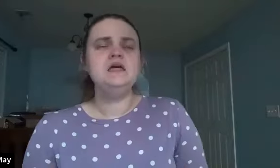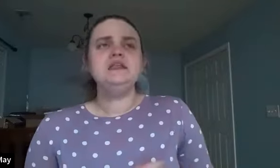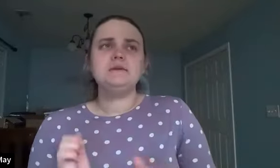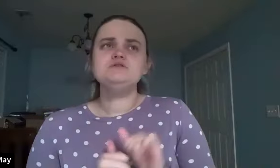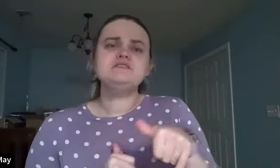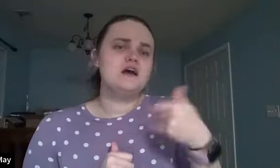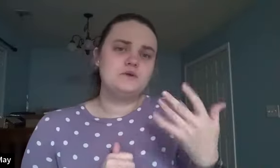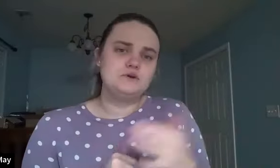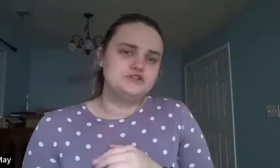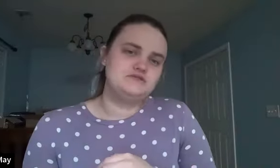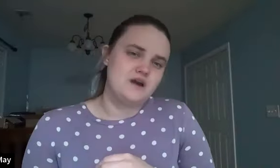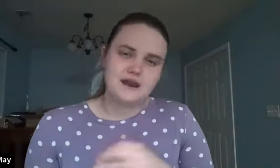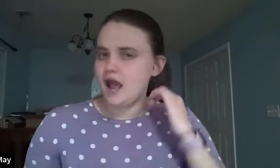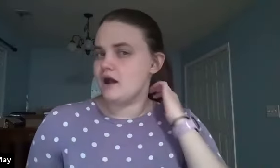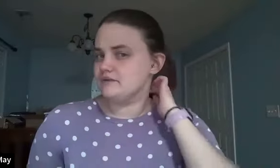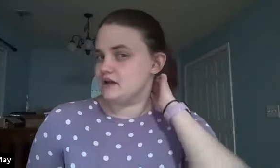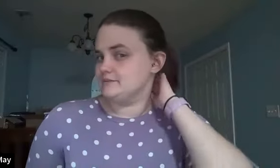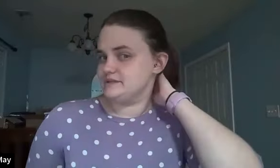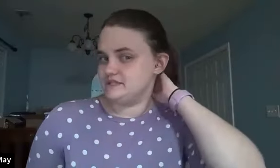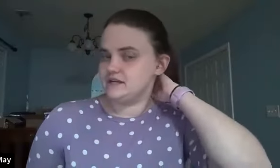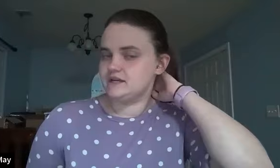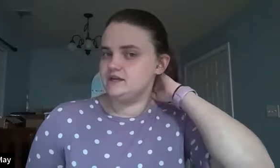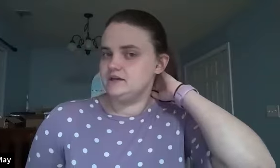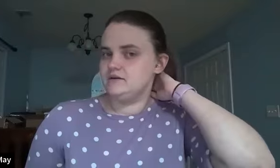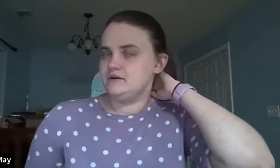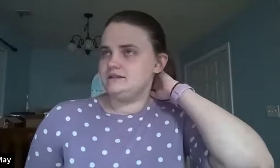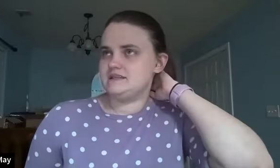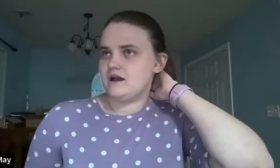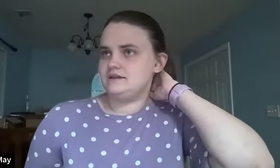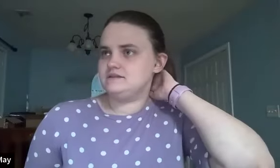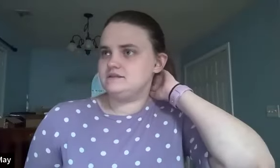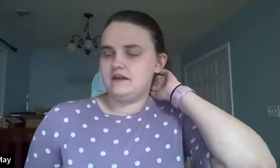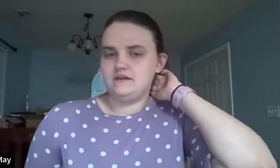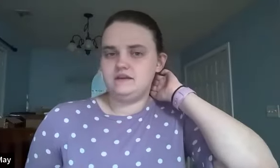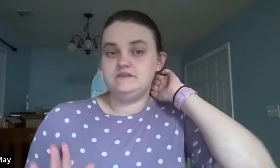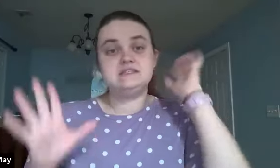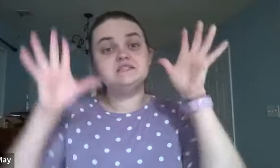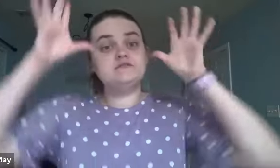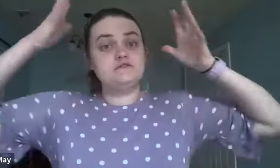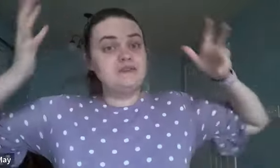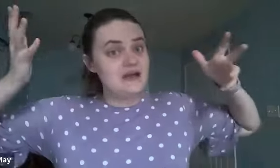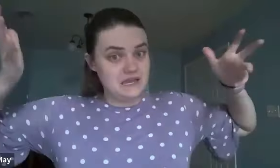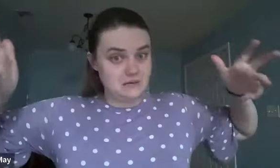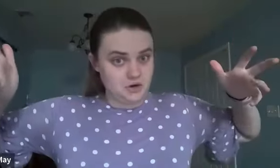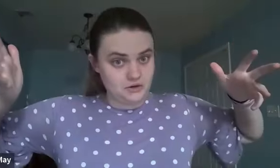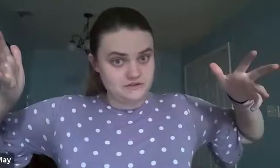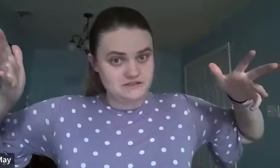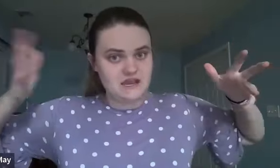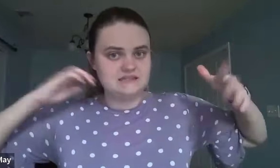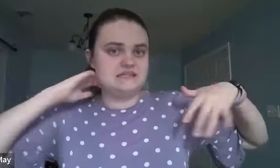Now, most of the other birds do not have specific signs, like in the sense of the flying birds, as in,